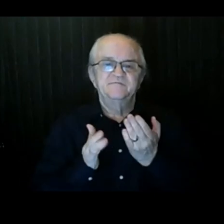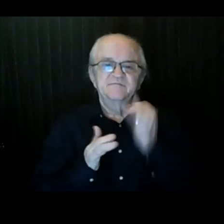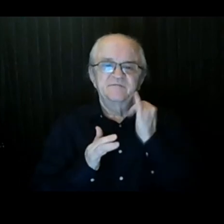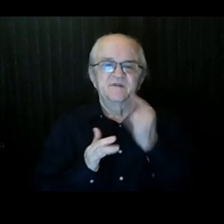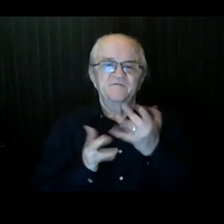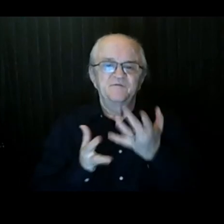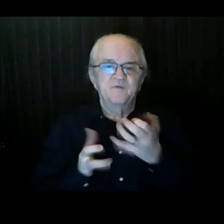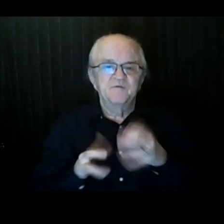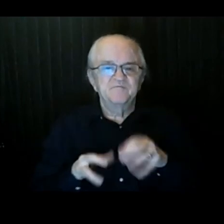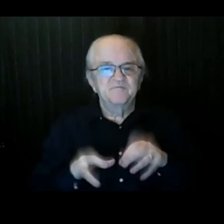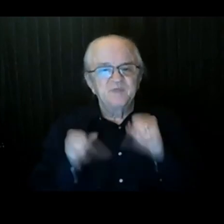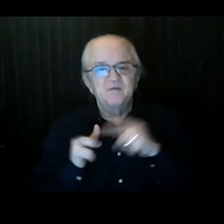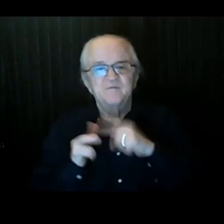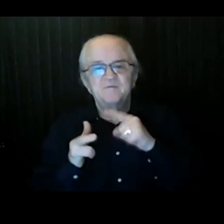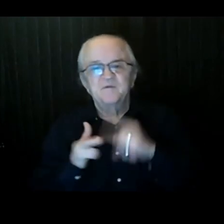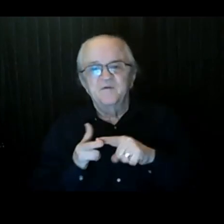child.